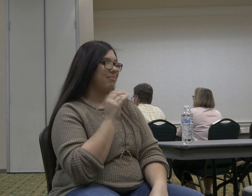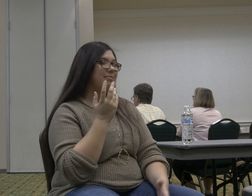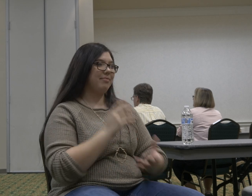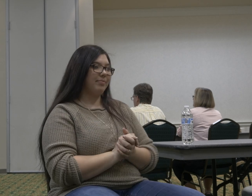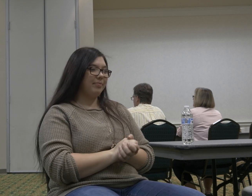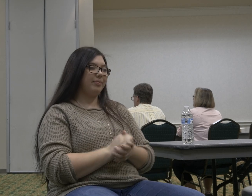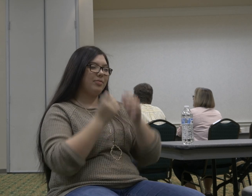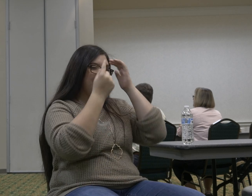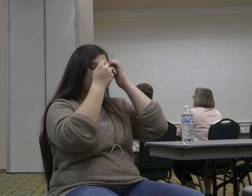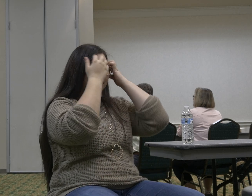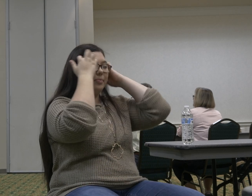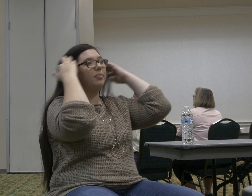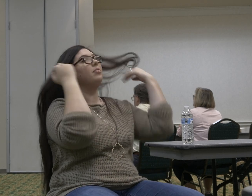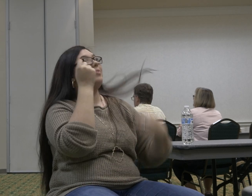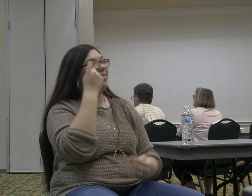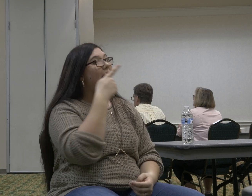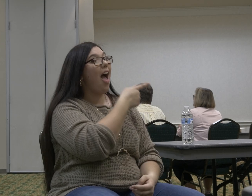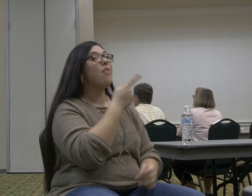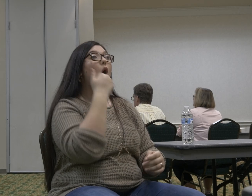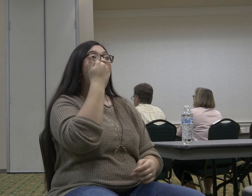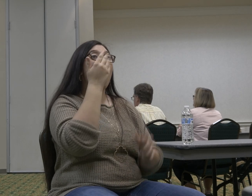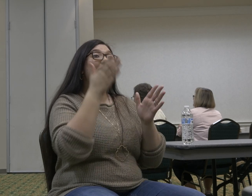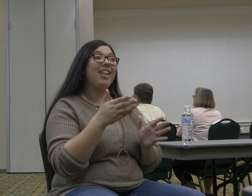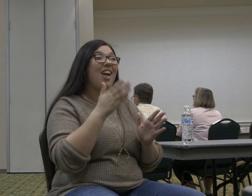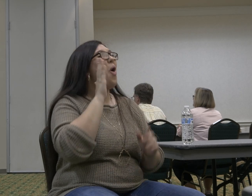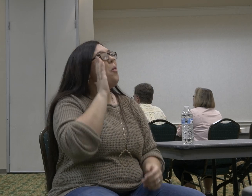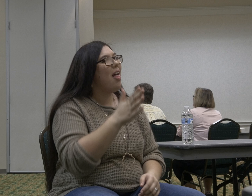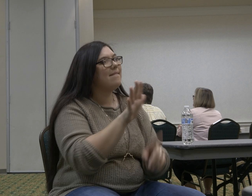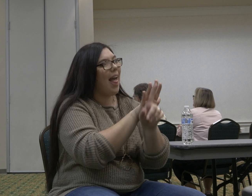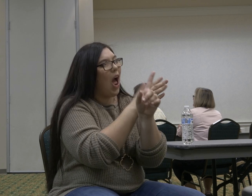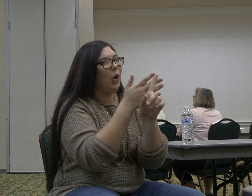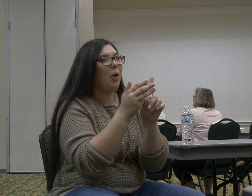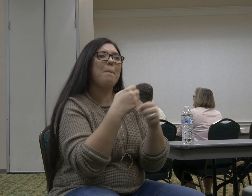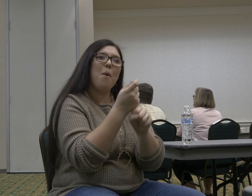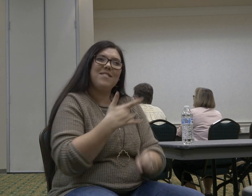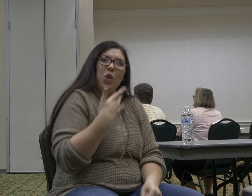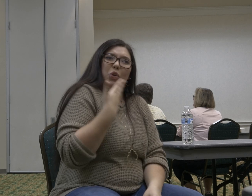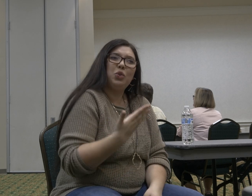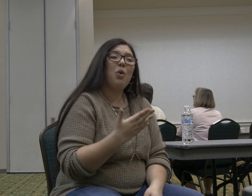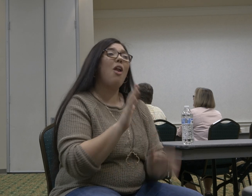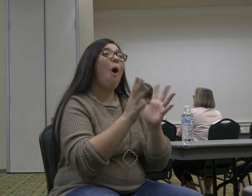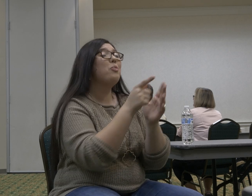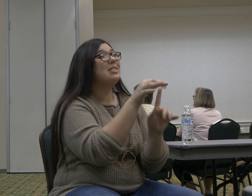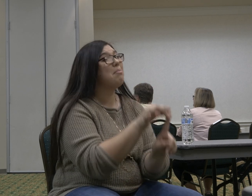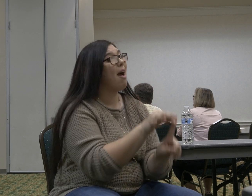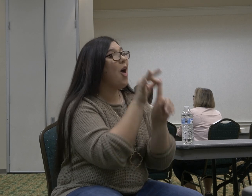You see, she flatters. She makes you feel good. She treats you like you're special. She wants you to come